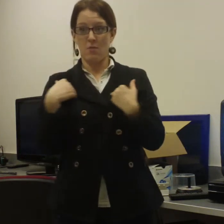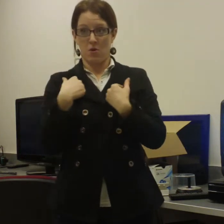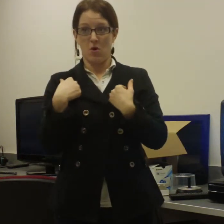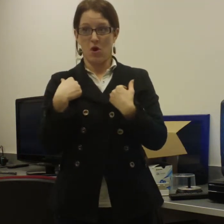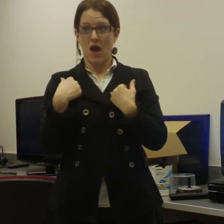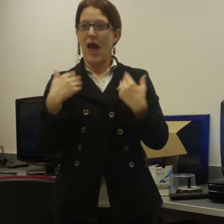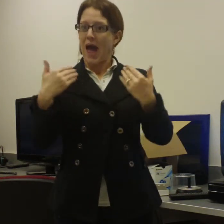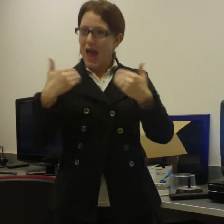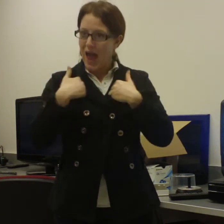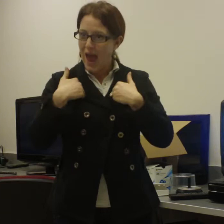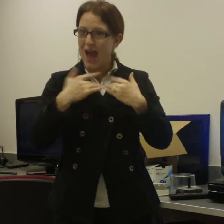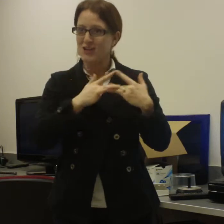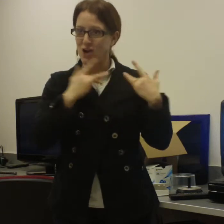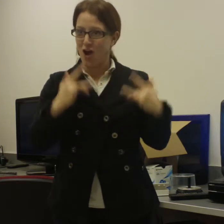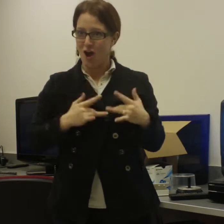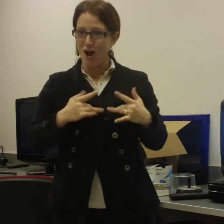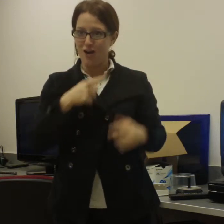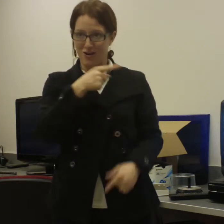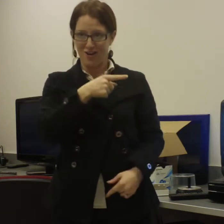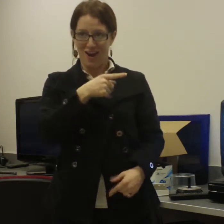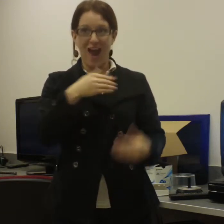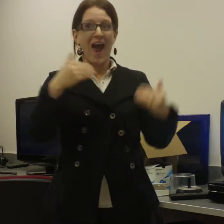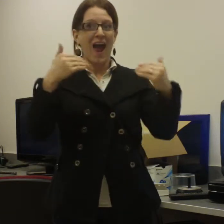And if you listen very carefully, you can actually hear it.